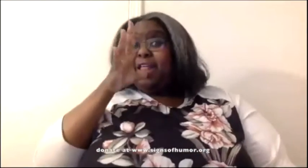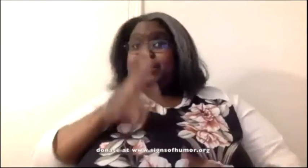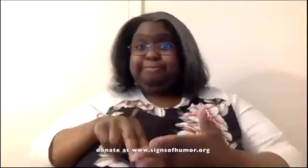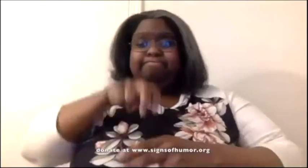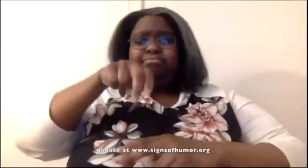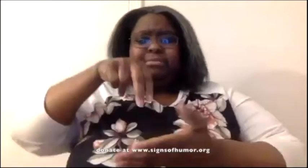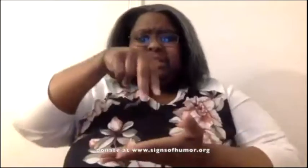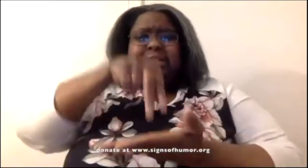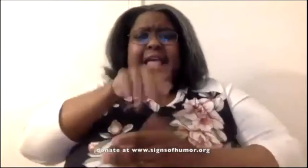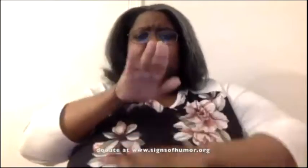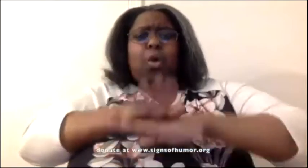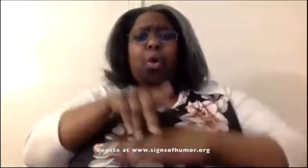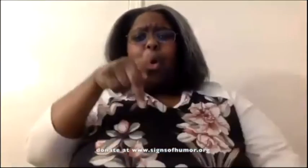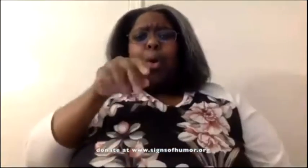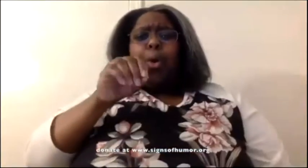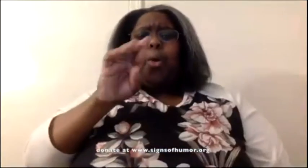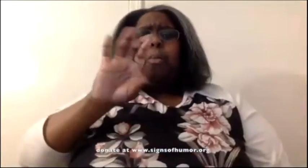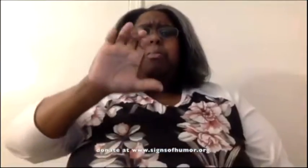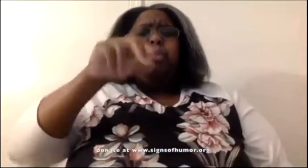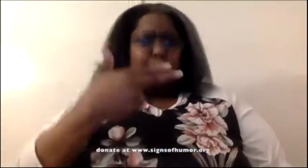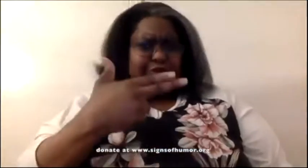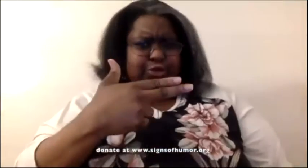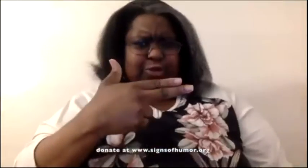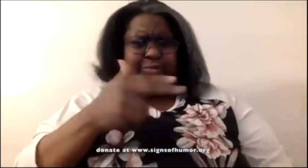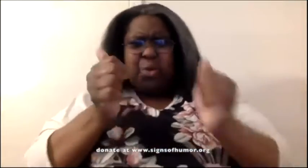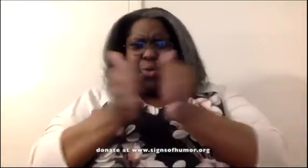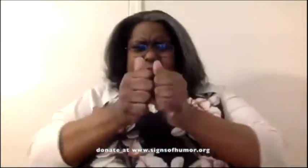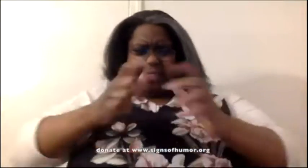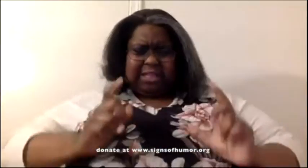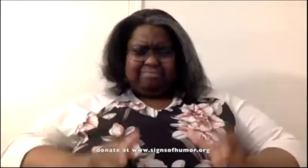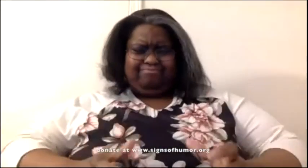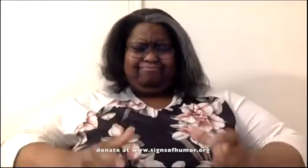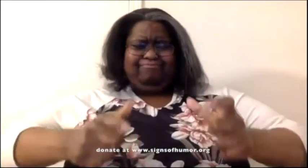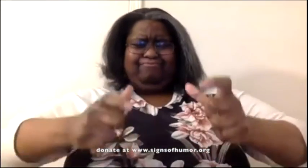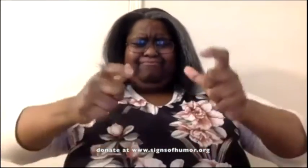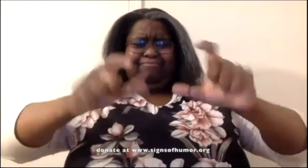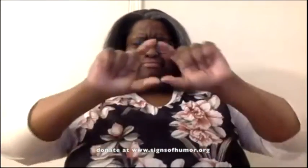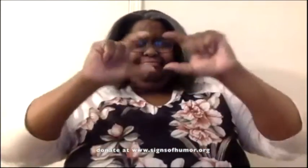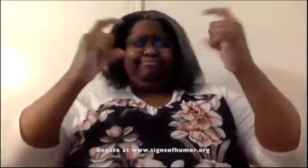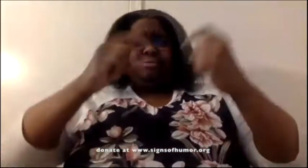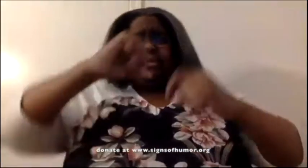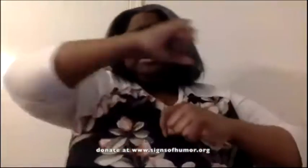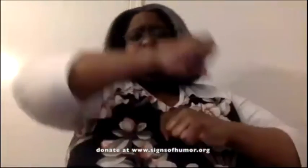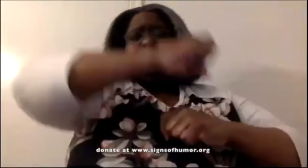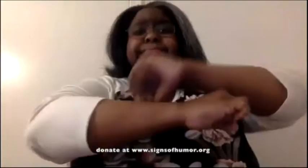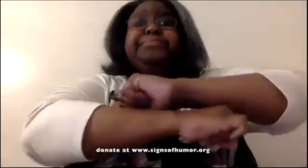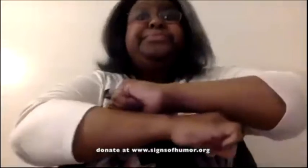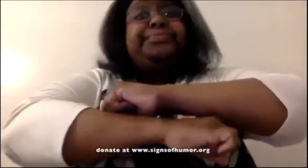So my mom and dad lived in a home, and we had a porch there. And it had like those